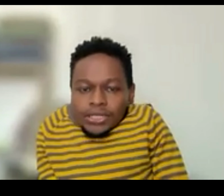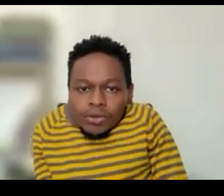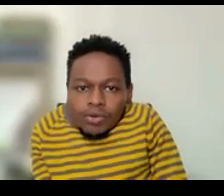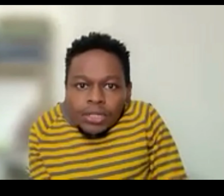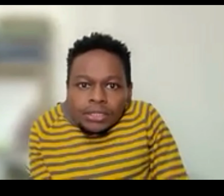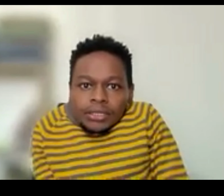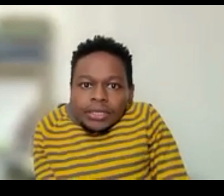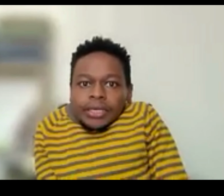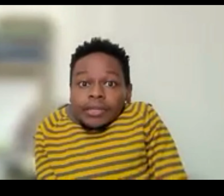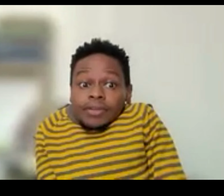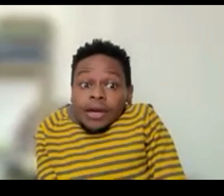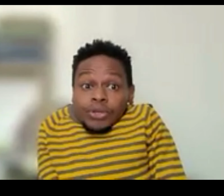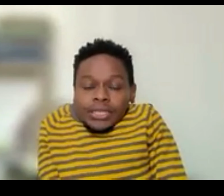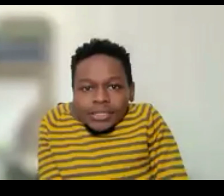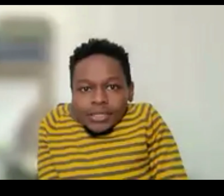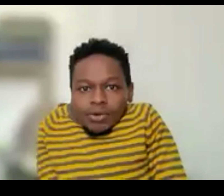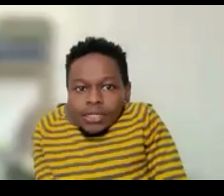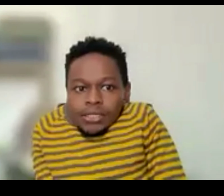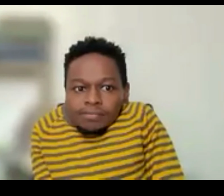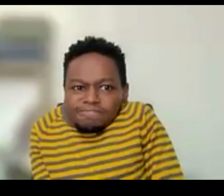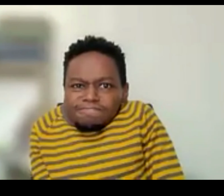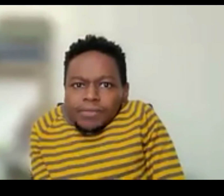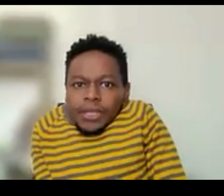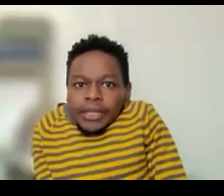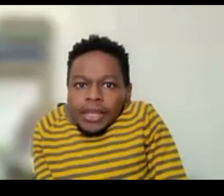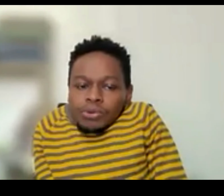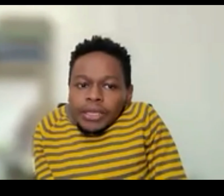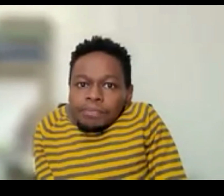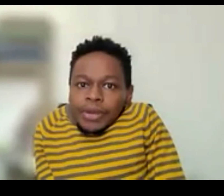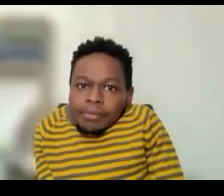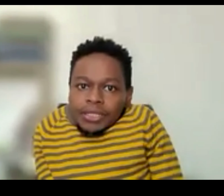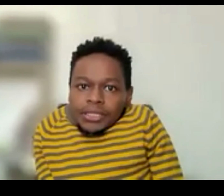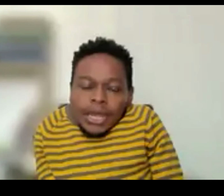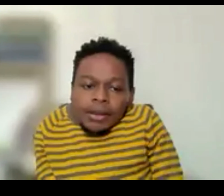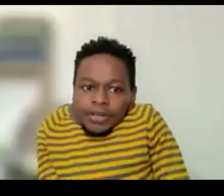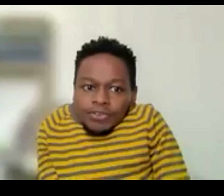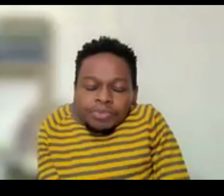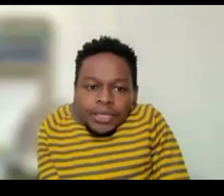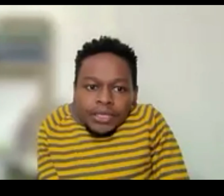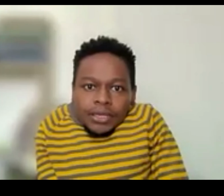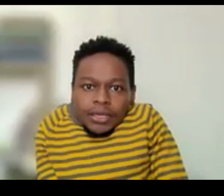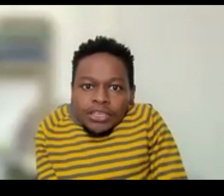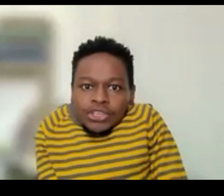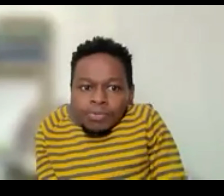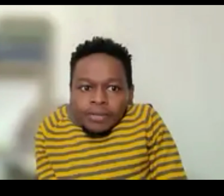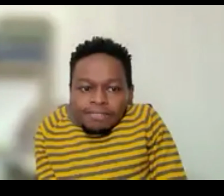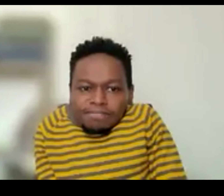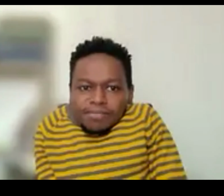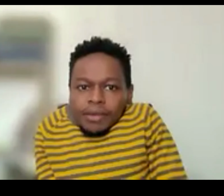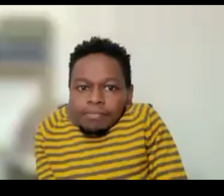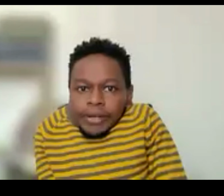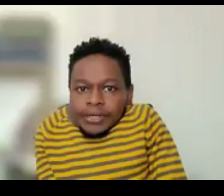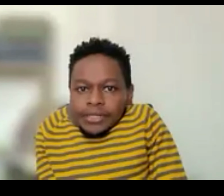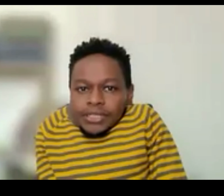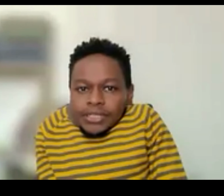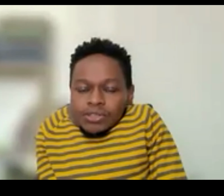world, even how we taste the world. Now, impairments are part of being human, but there is technologies